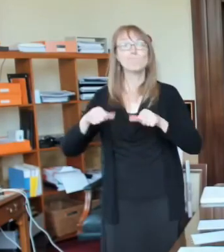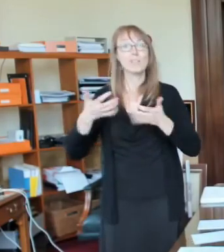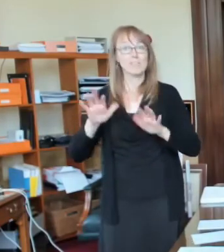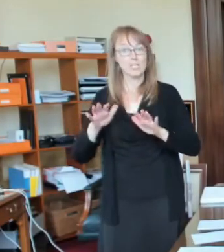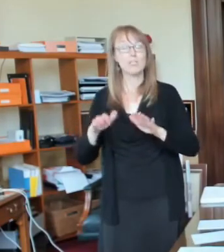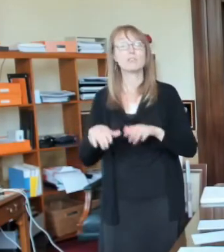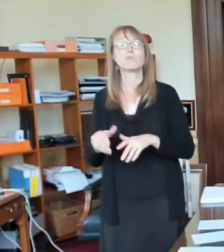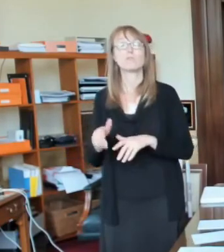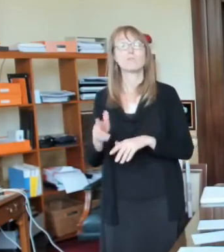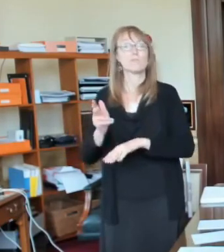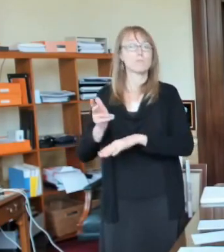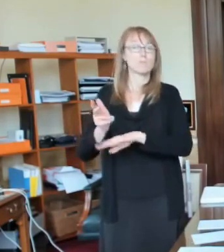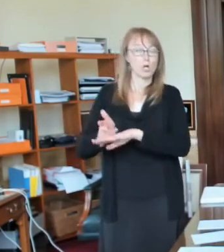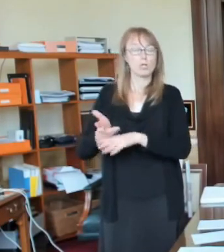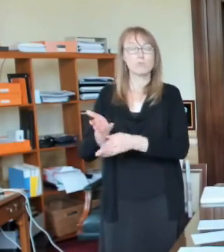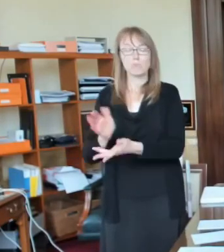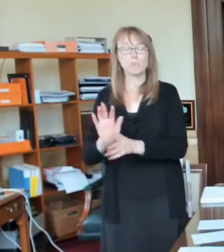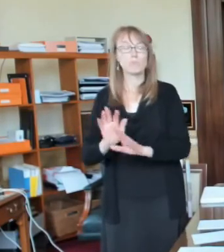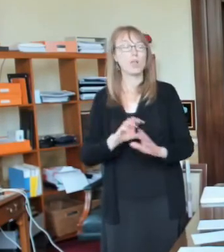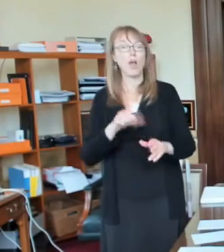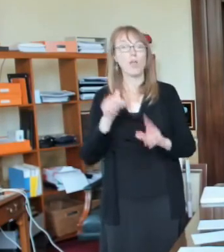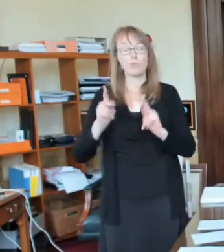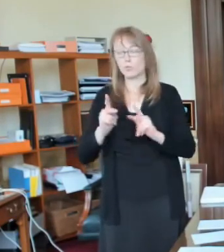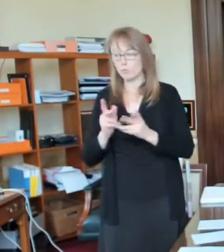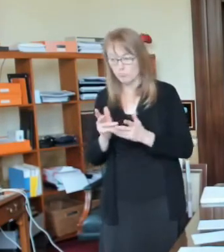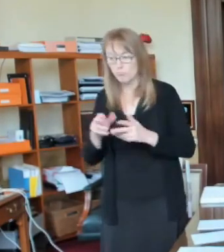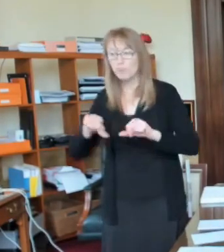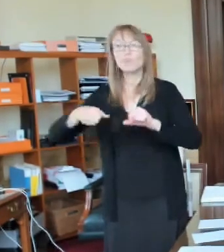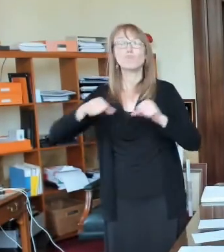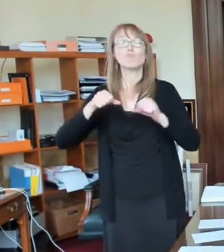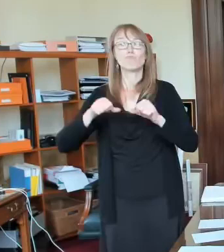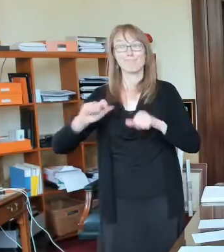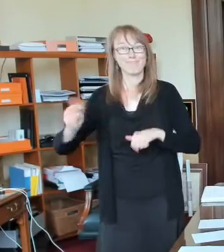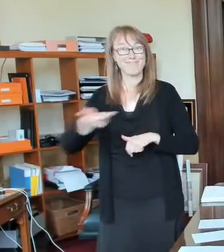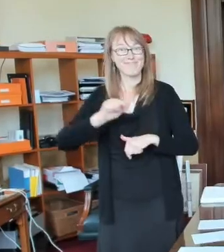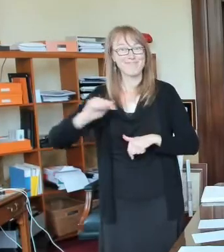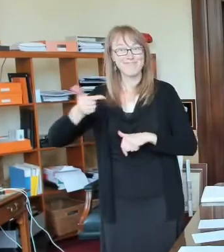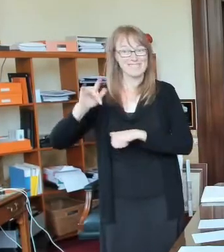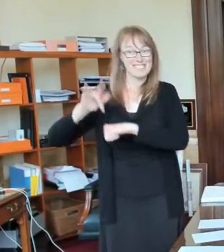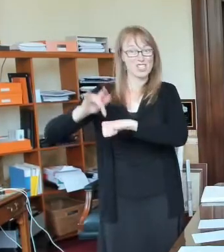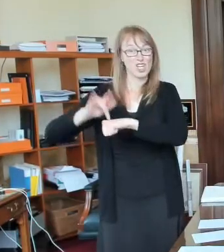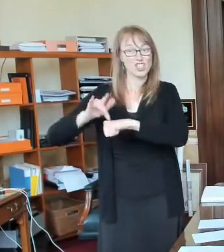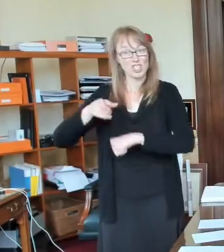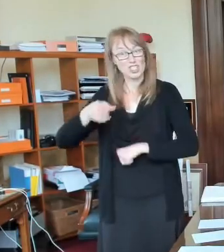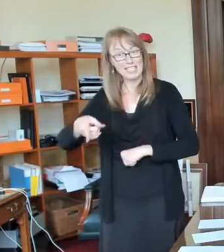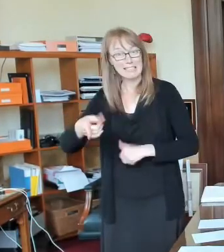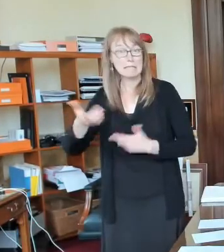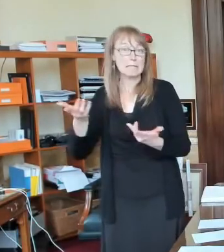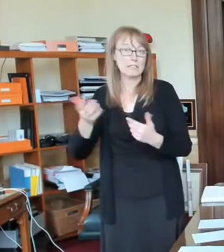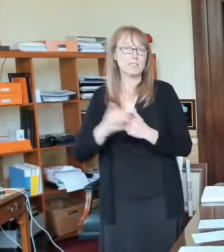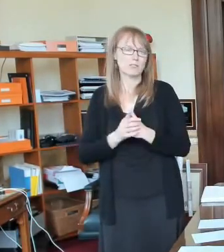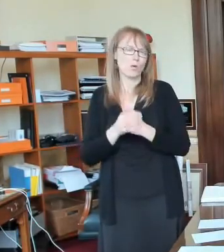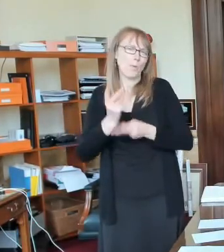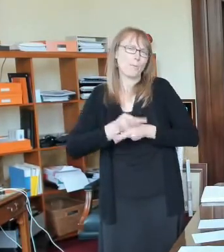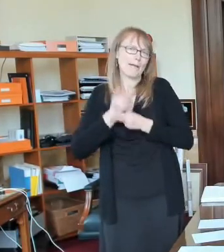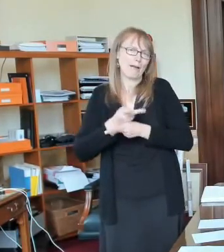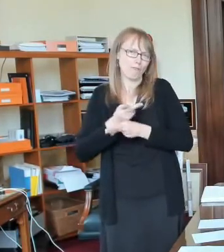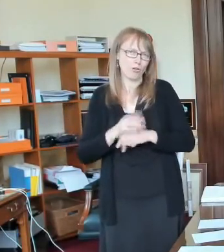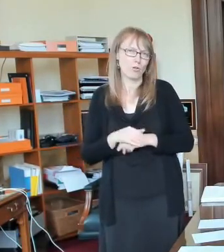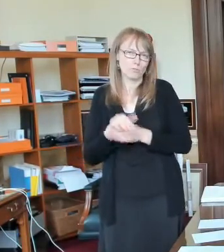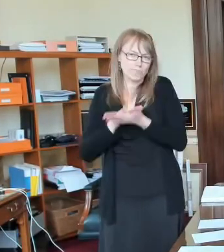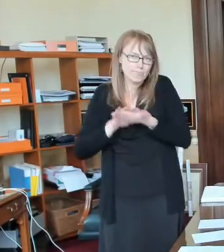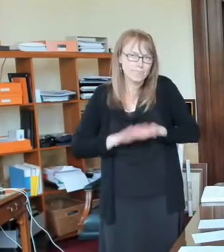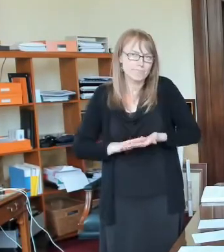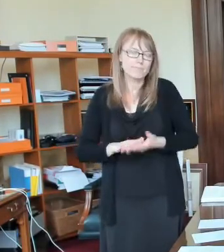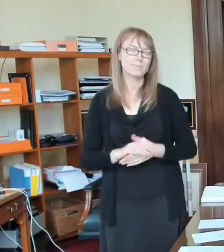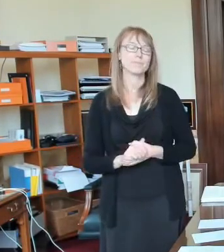So just take some precaution if you're going to use rental scooters. Paul is watching, Mayor, and submitted a question asking,